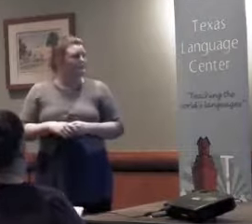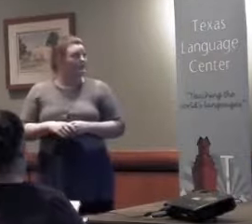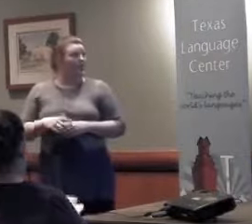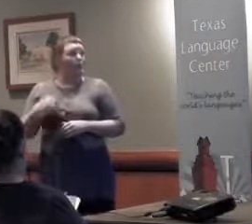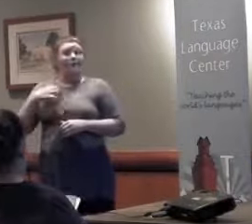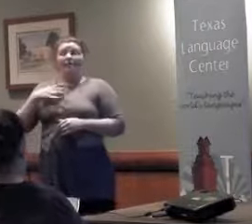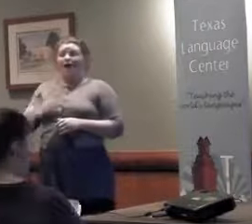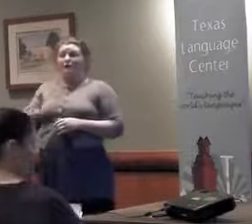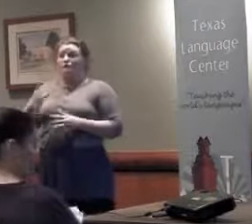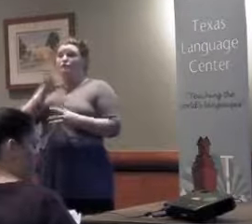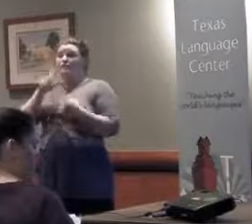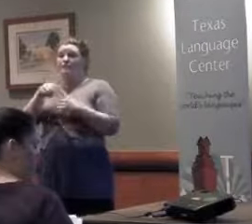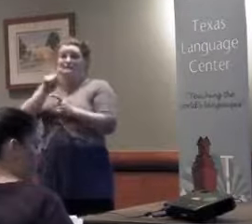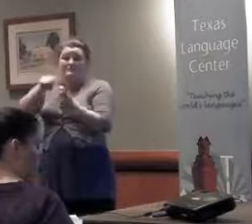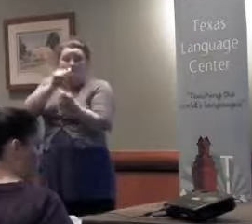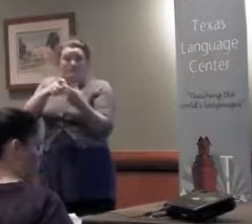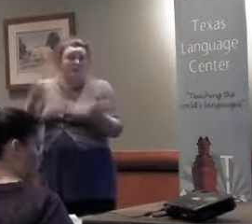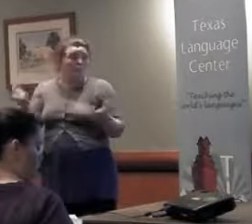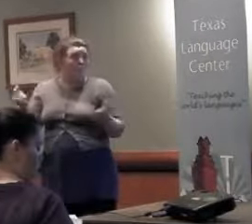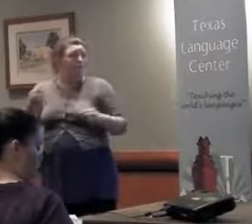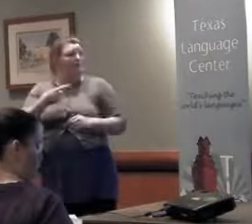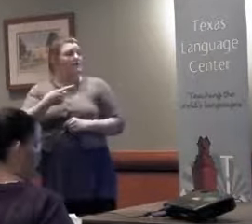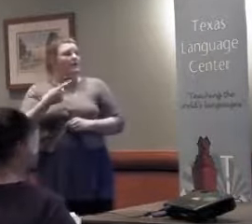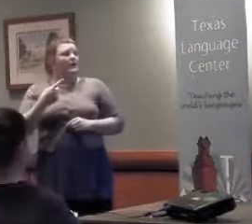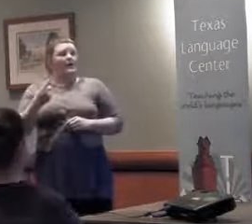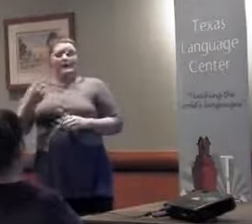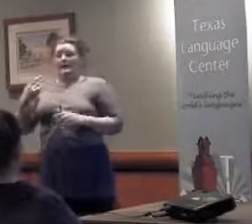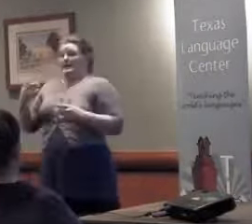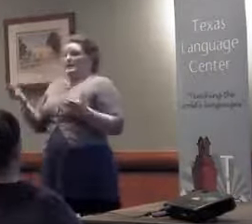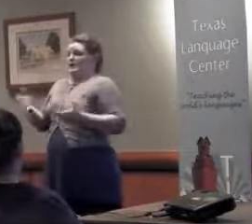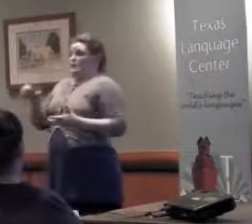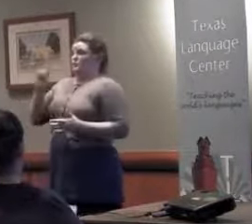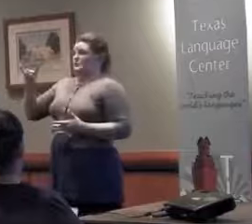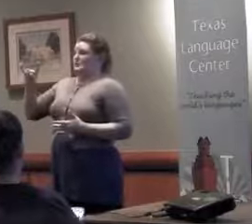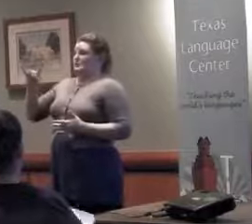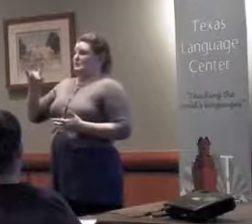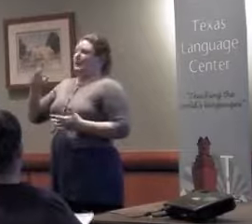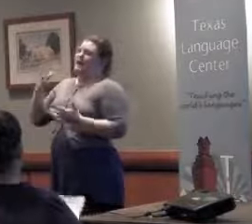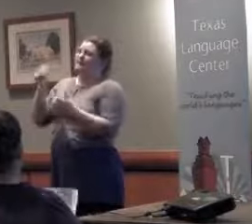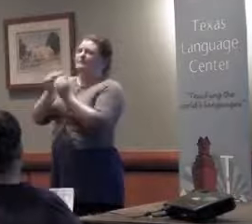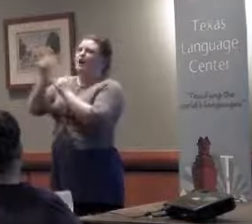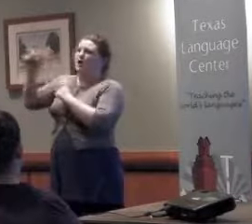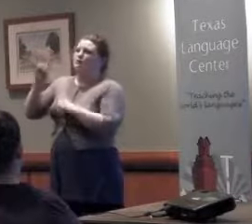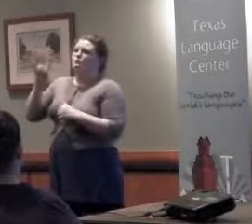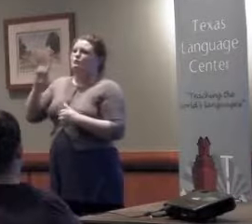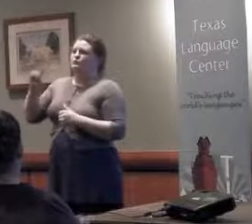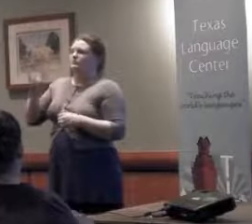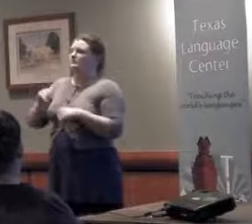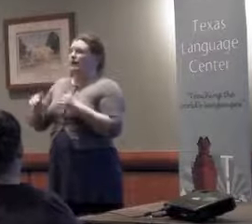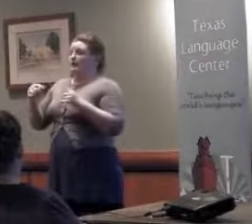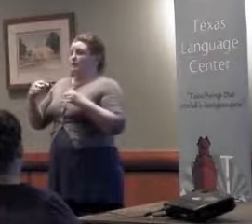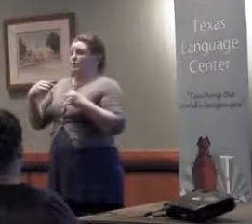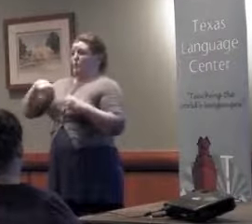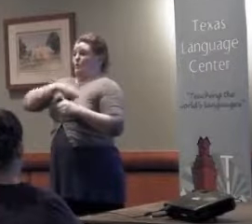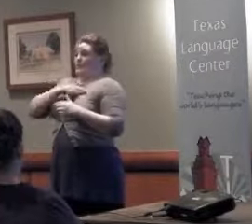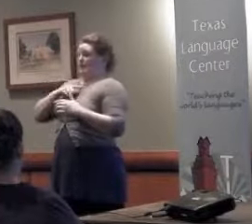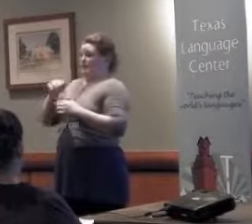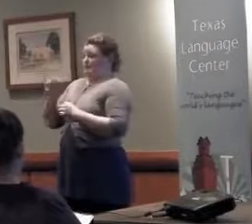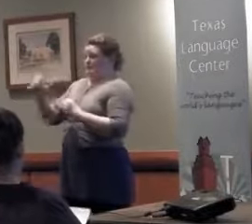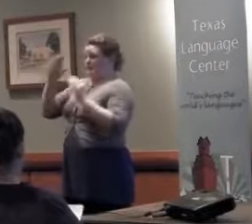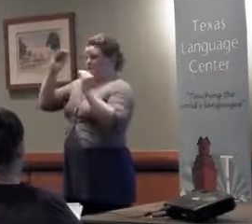What I'd like to talk about specifically today is how we, here at UT, but even beyond UT, how we, with ASL